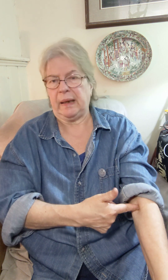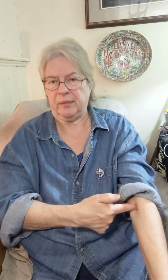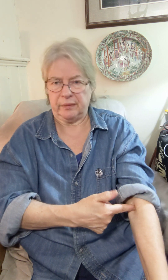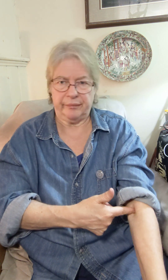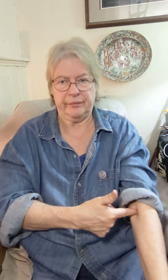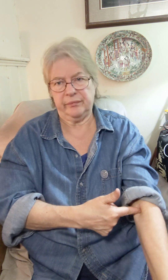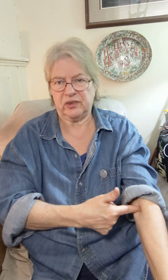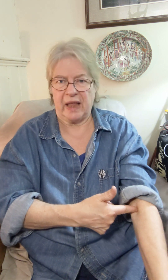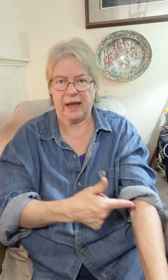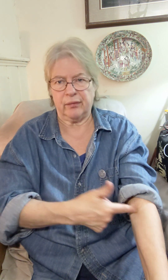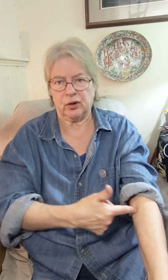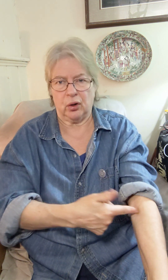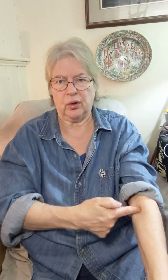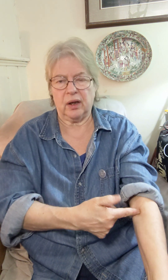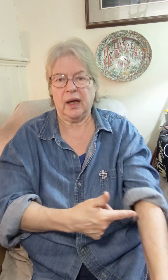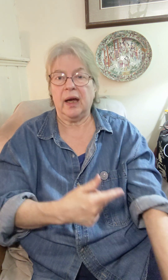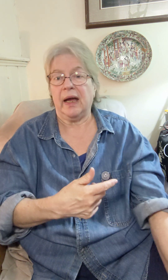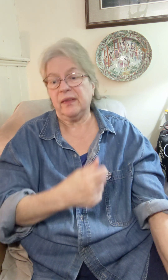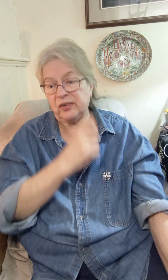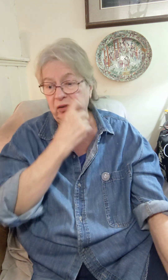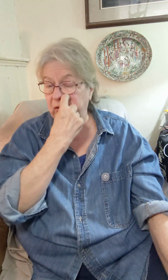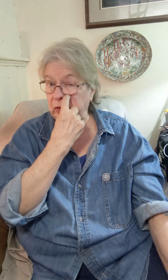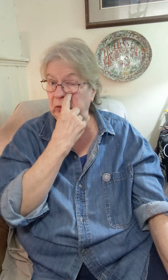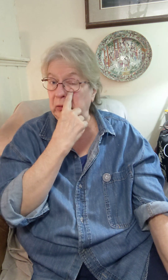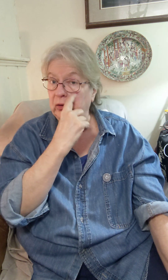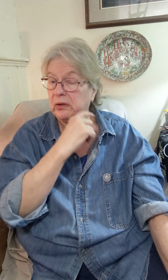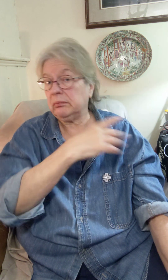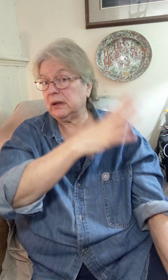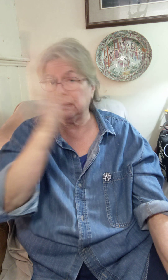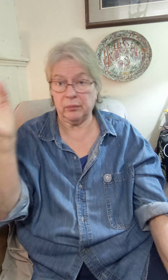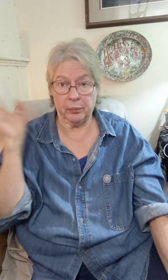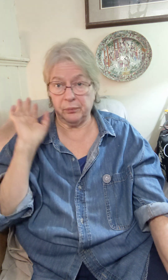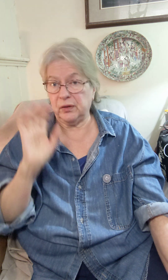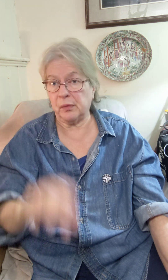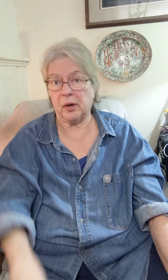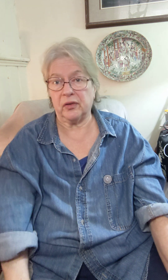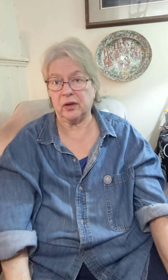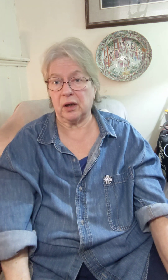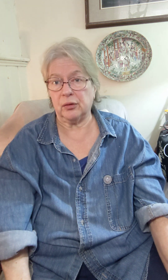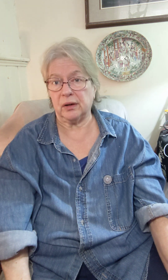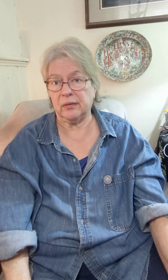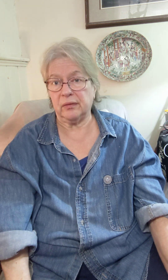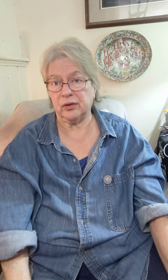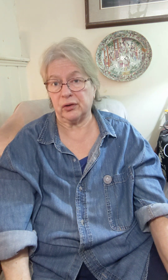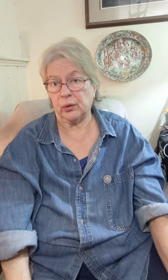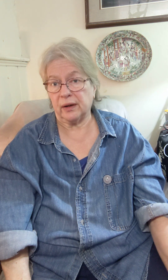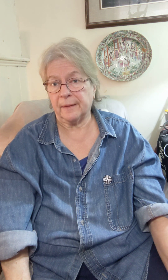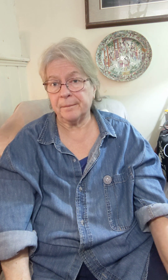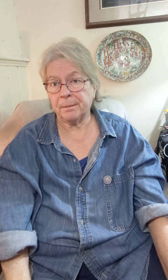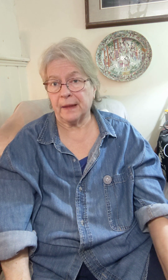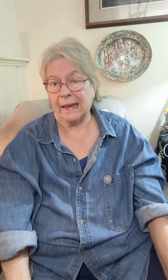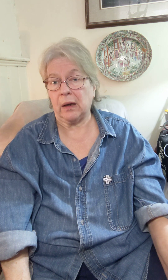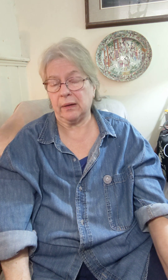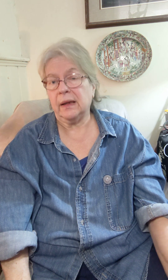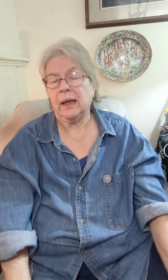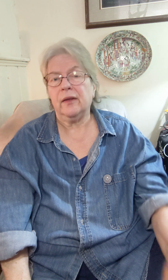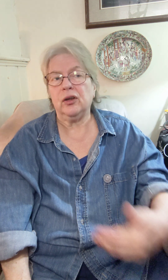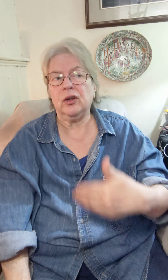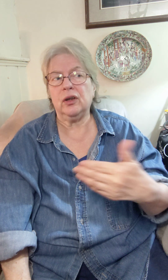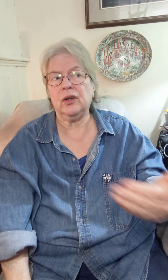the slang for Coke. And this is still used in different parts of the country for soda. Like you